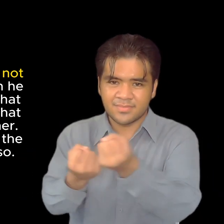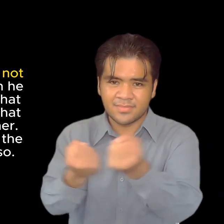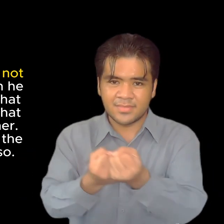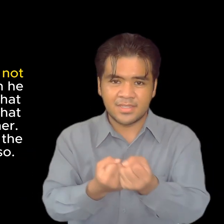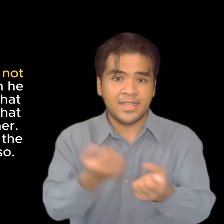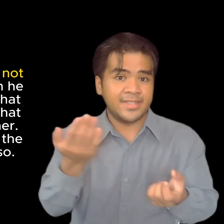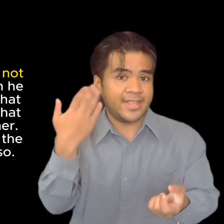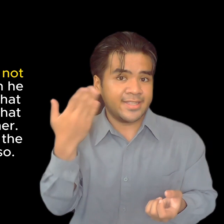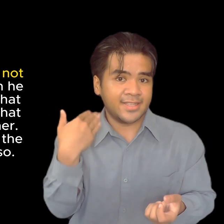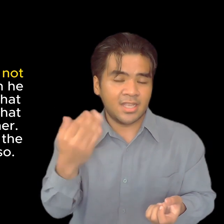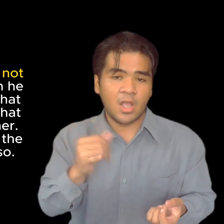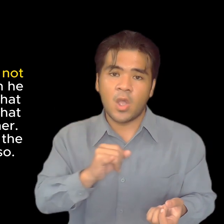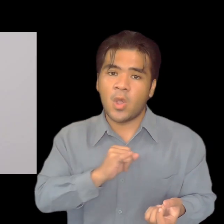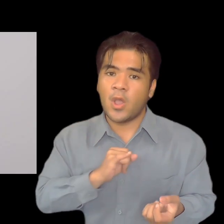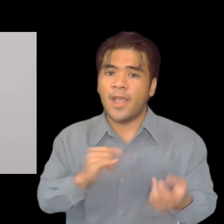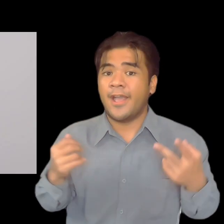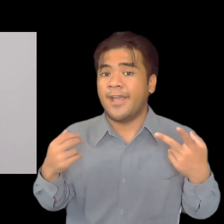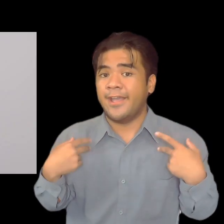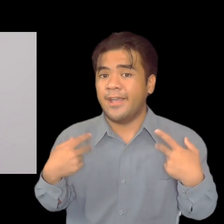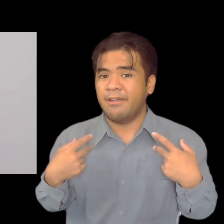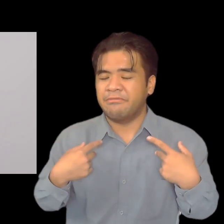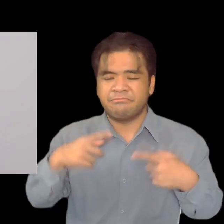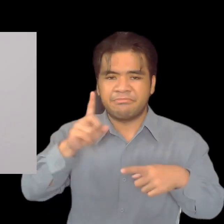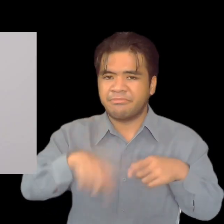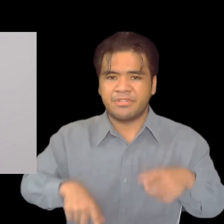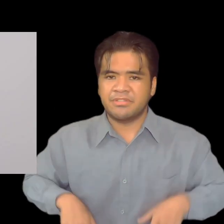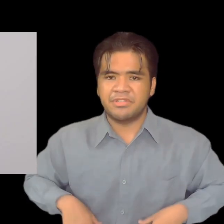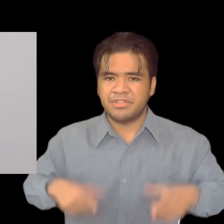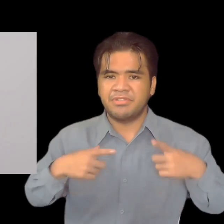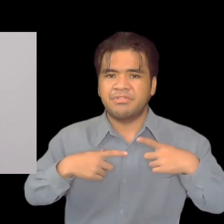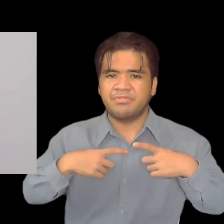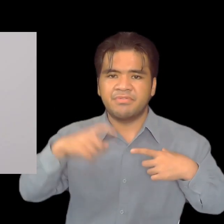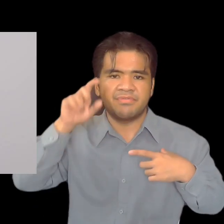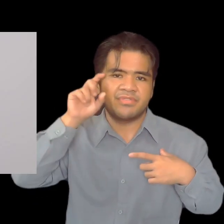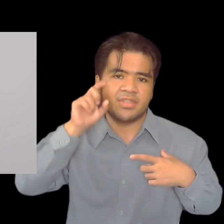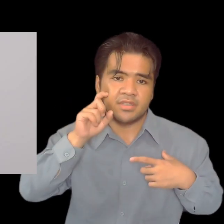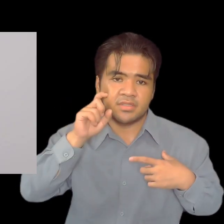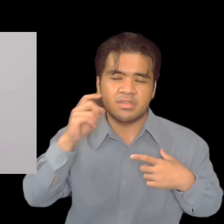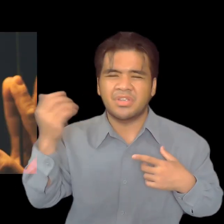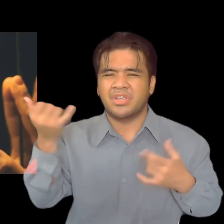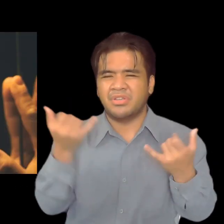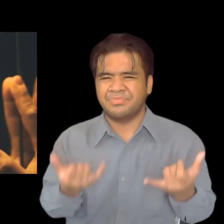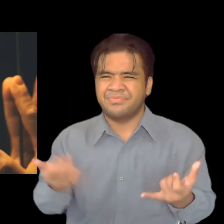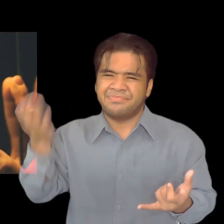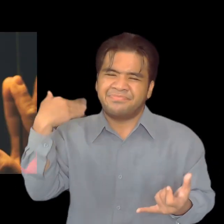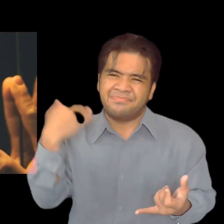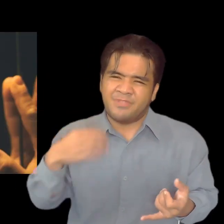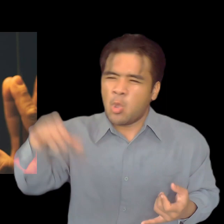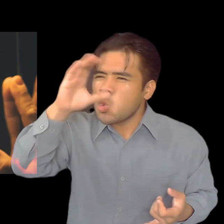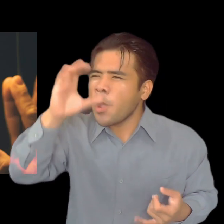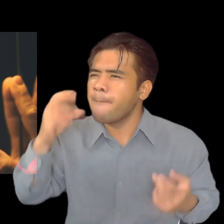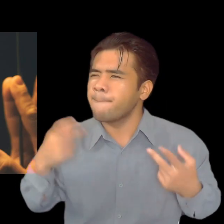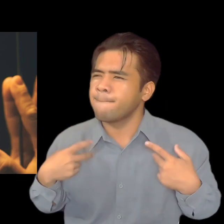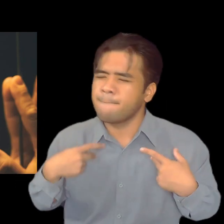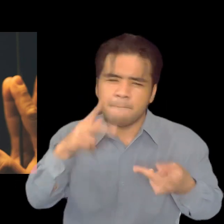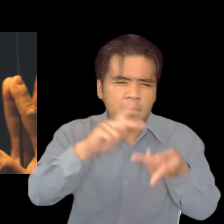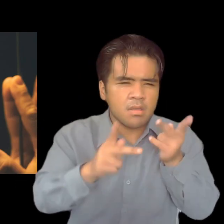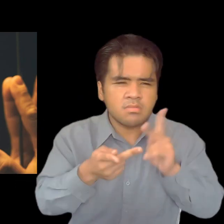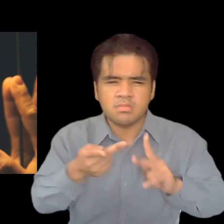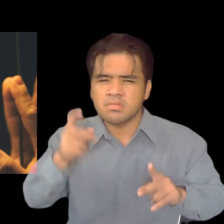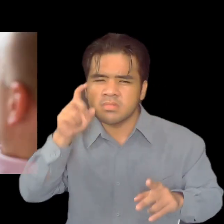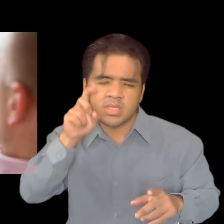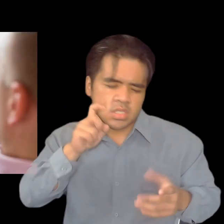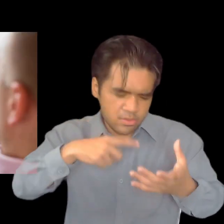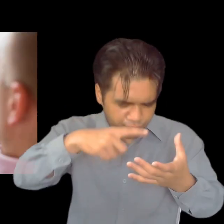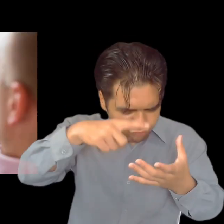about Levirate marriage. Now, just to share, back when I was an atheist, I used to think that I couldn't live without